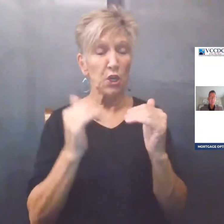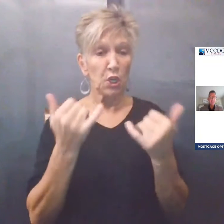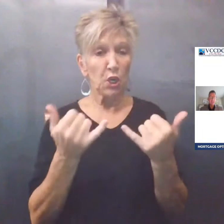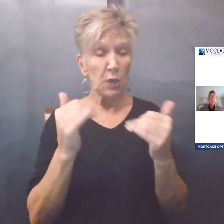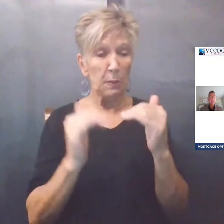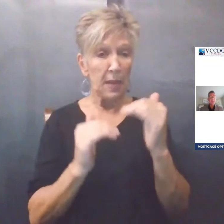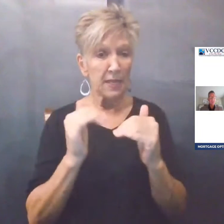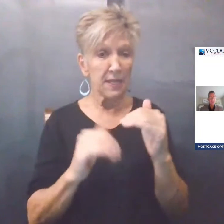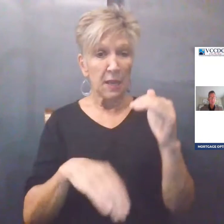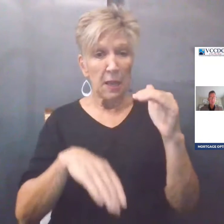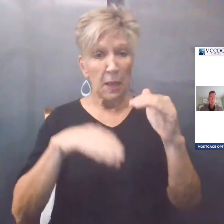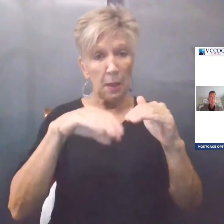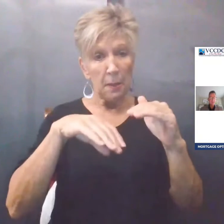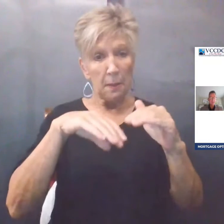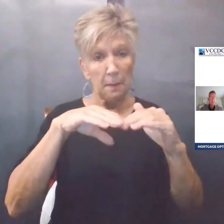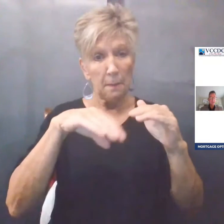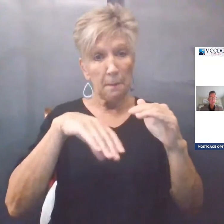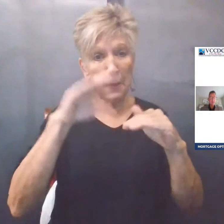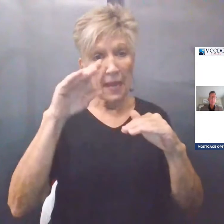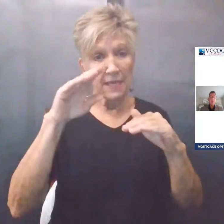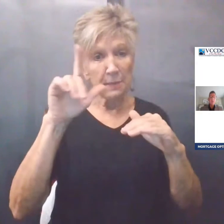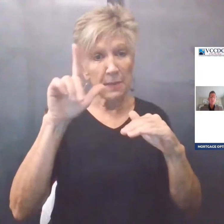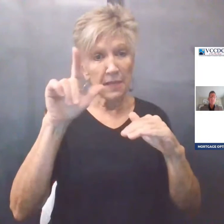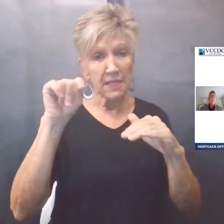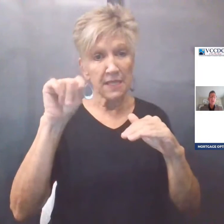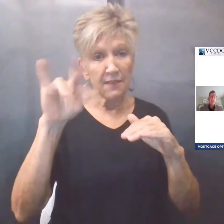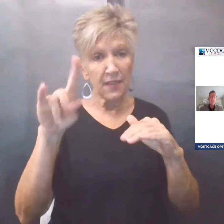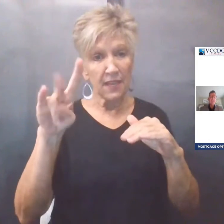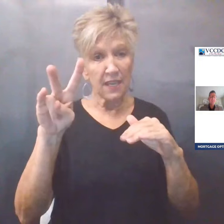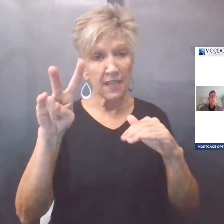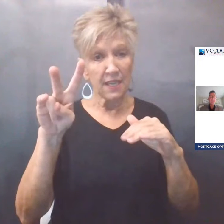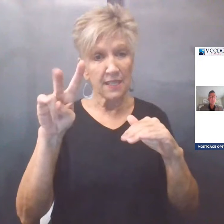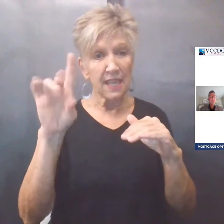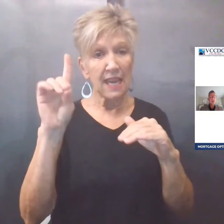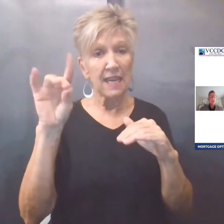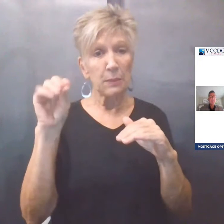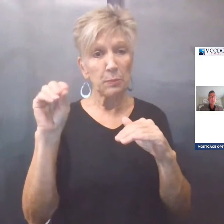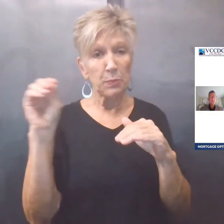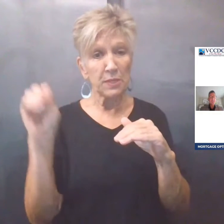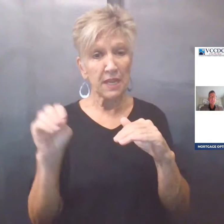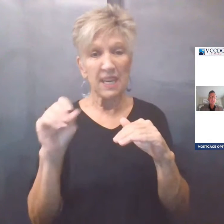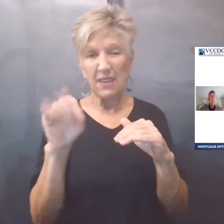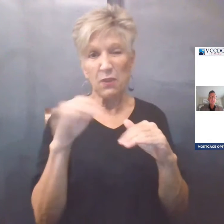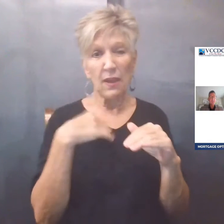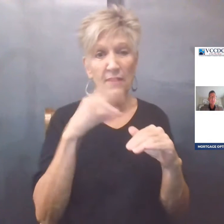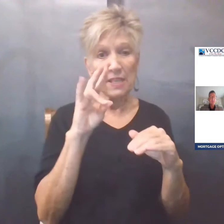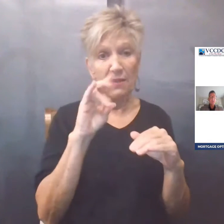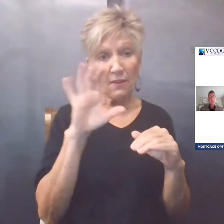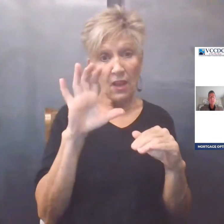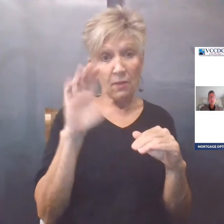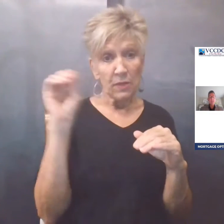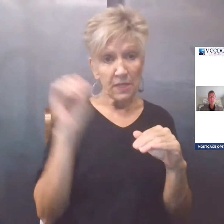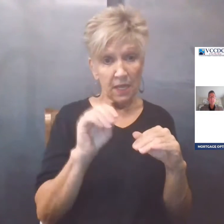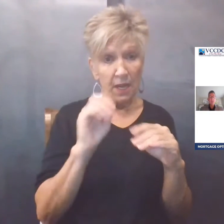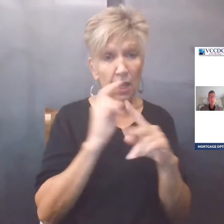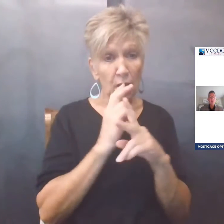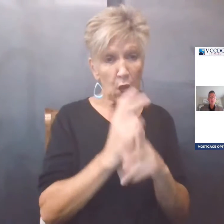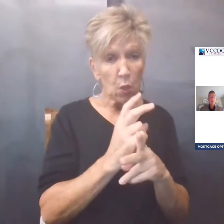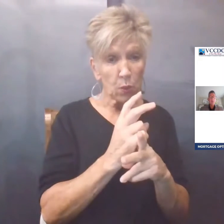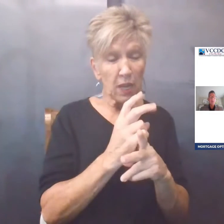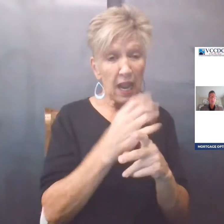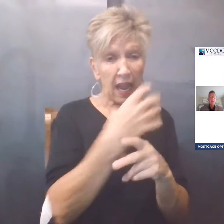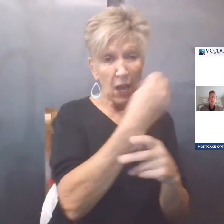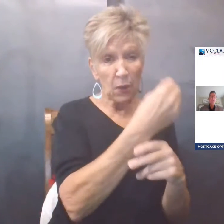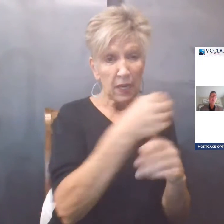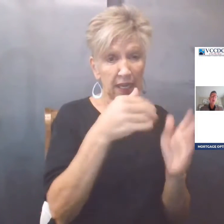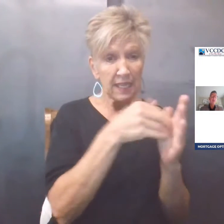is 80%. So that goes back to that first scenario. If you have 75% loaned out against your